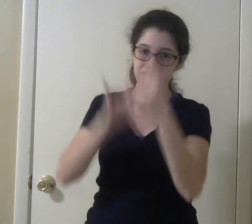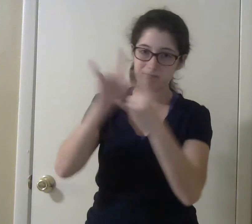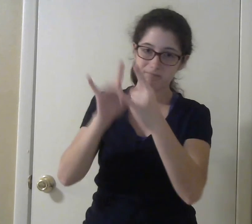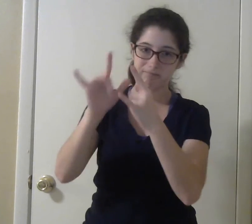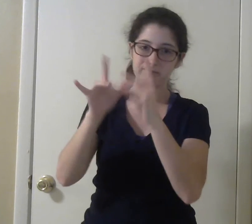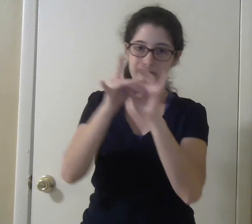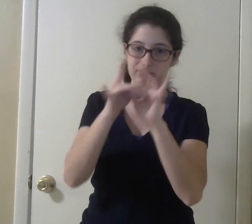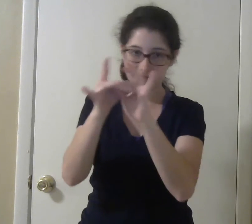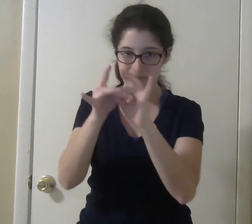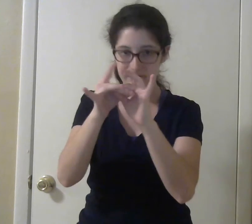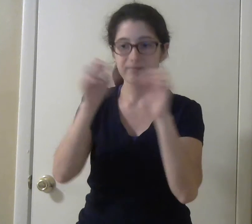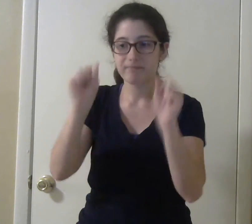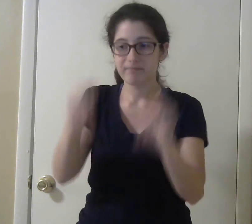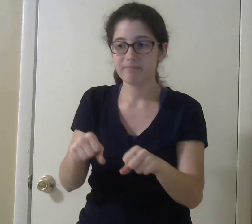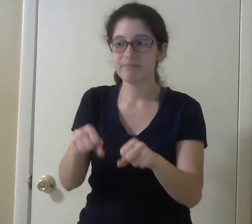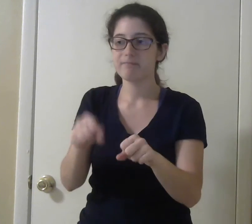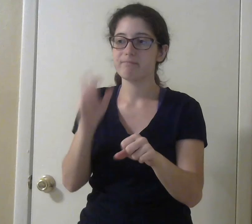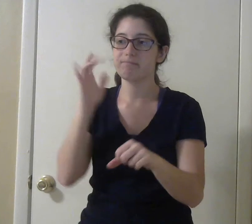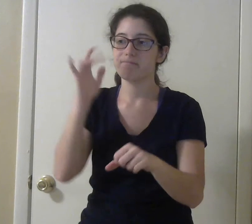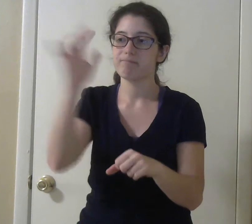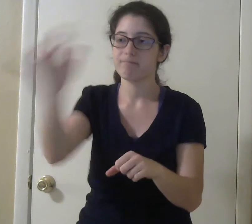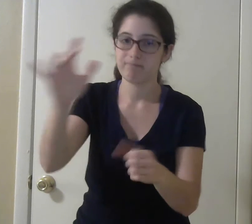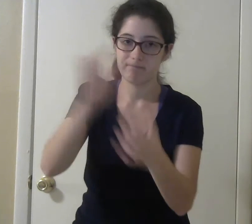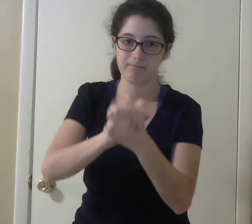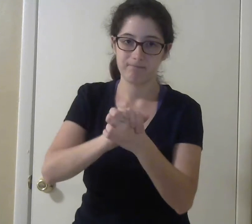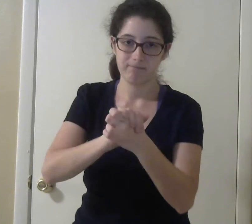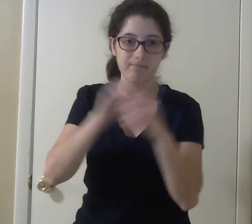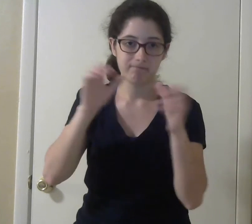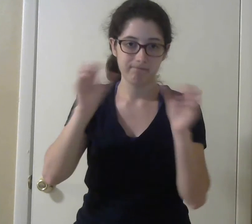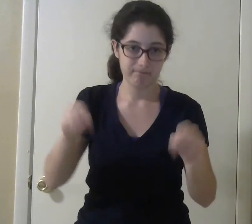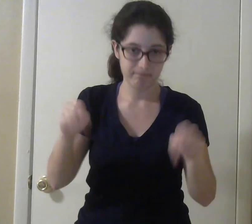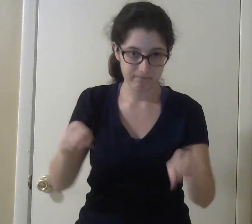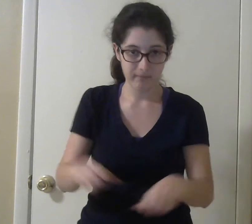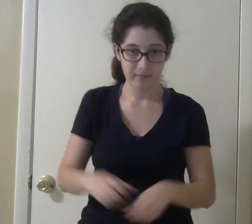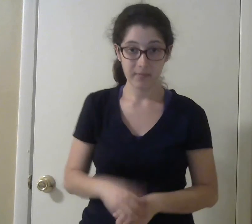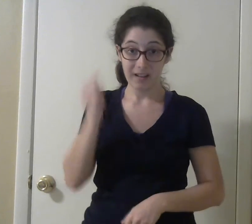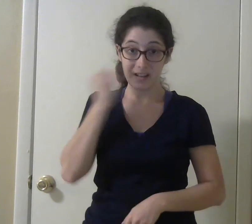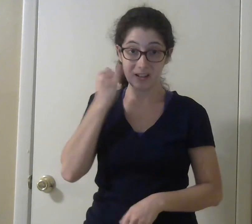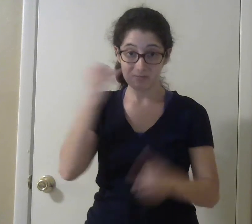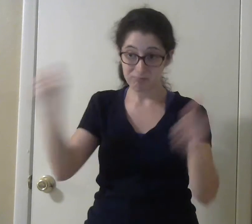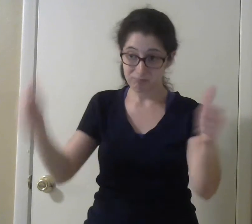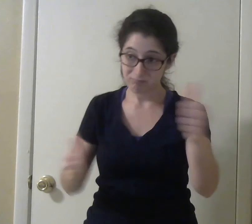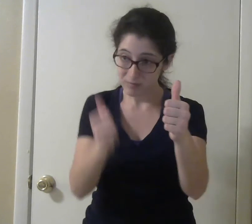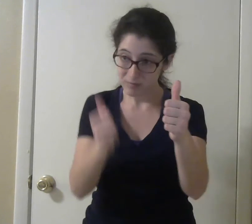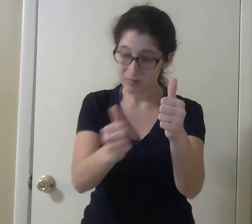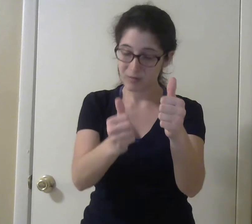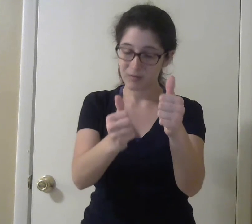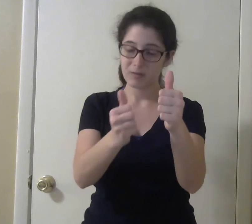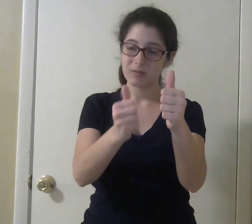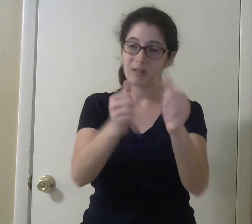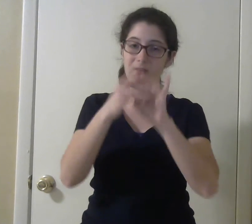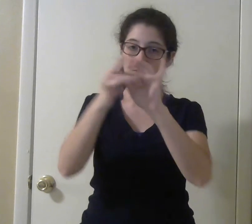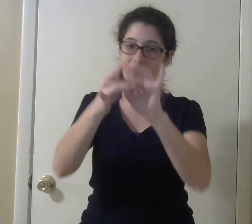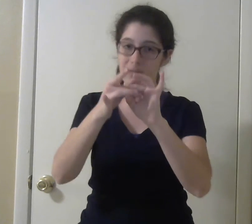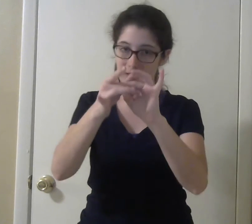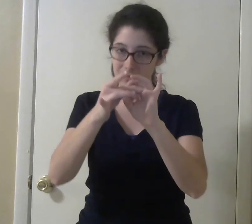say, if you're doing that, if you're pursuing an unbeliever with a view to awakening, quickening, and deepening a